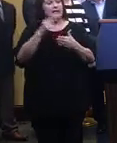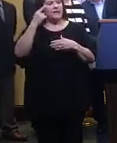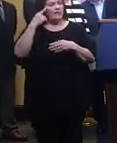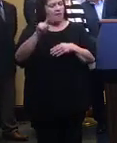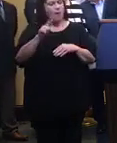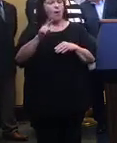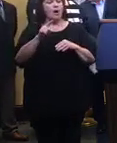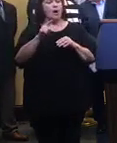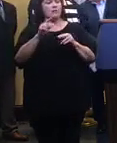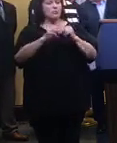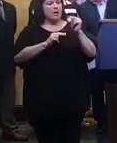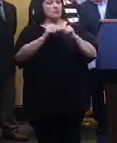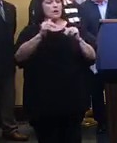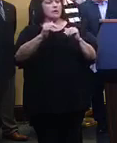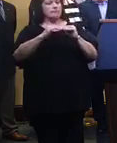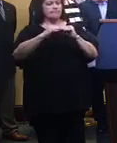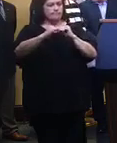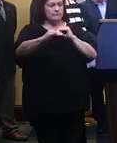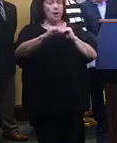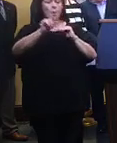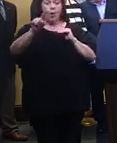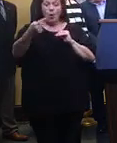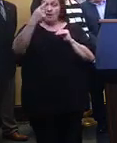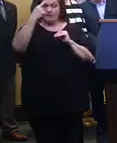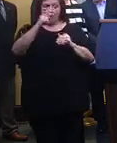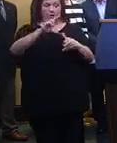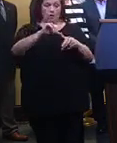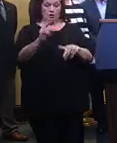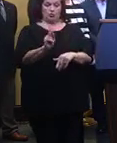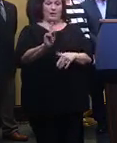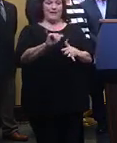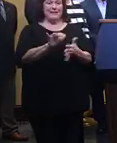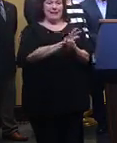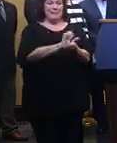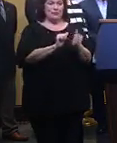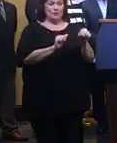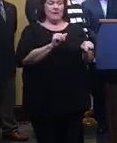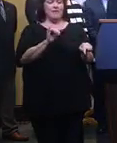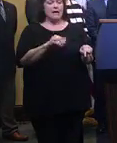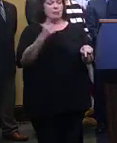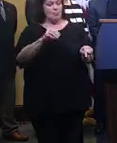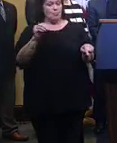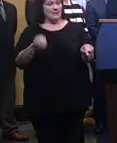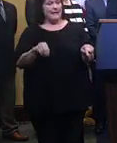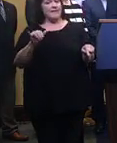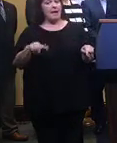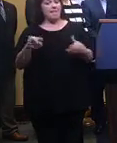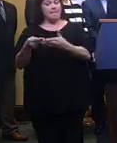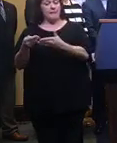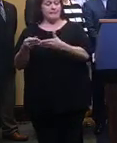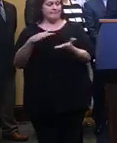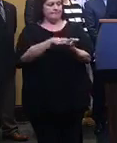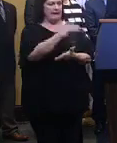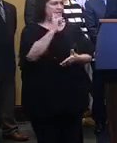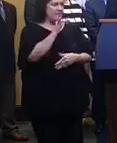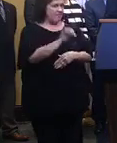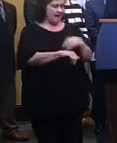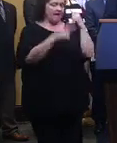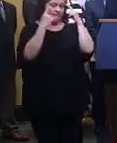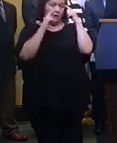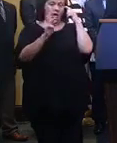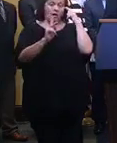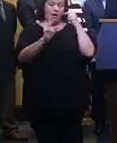subsurface infrastructure related to Katrina damages. That funding, as the mayor said, less than 1% of it had been spent. We've ramped up spending, and we've